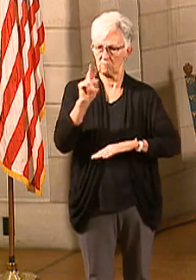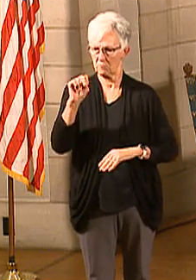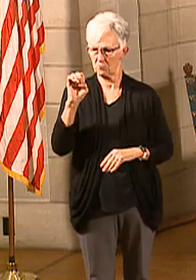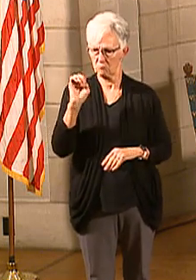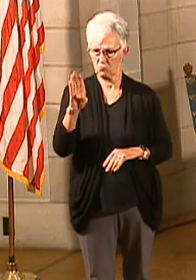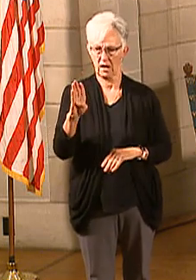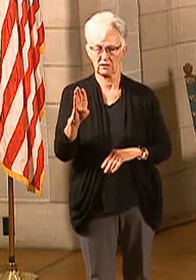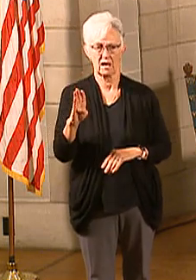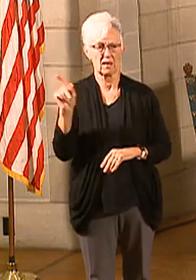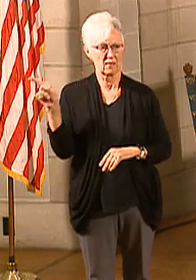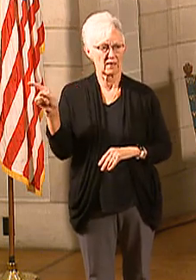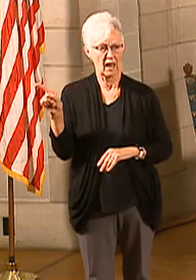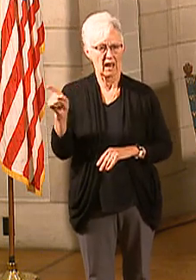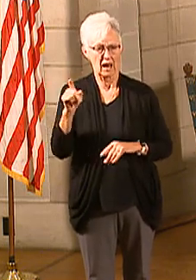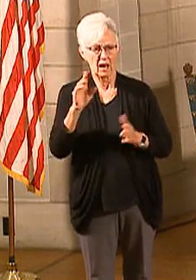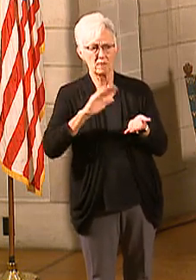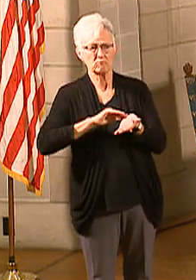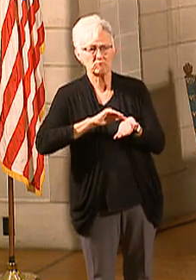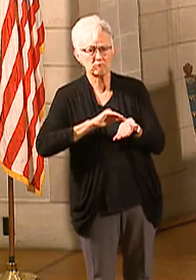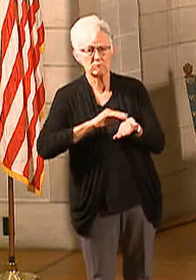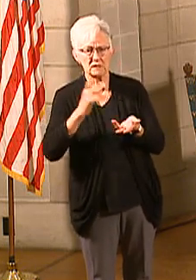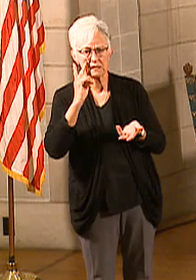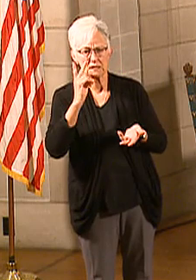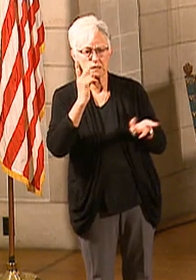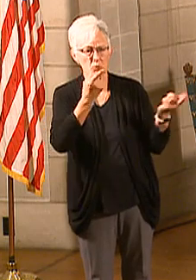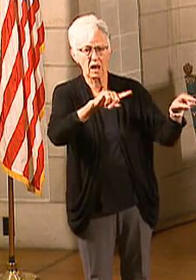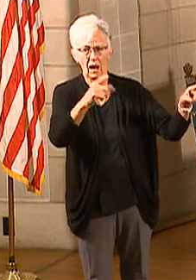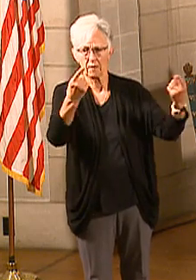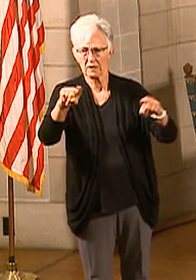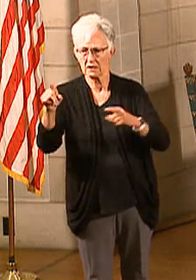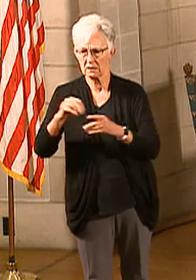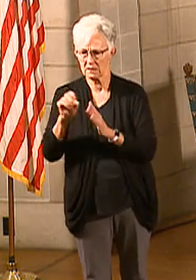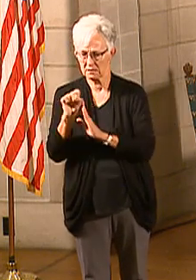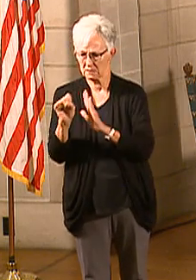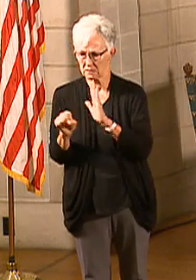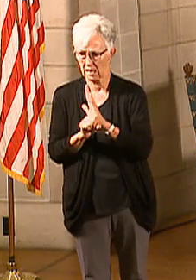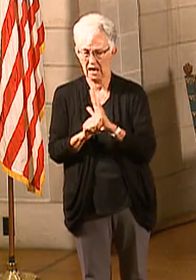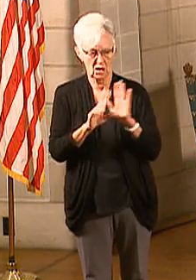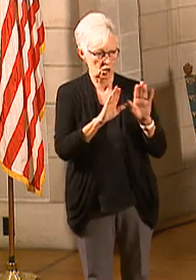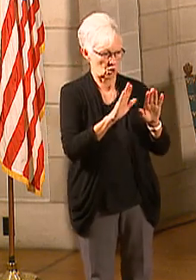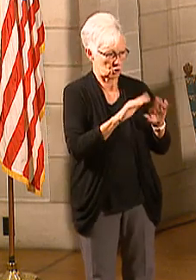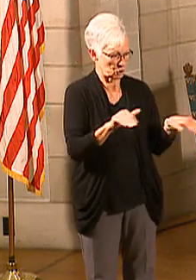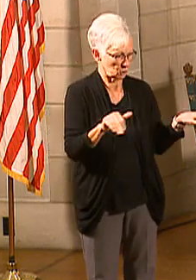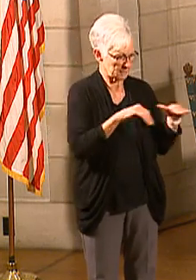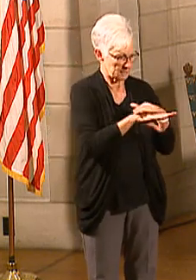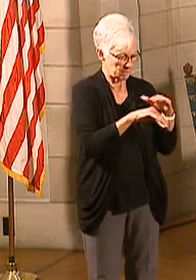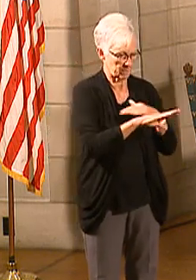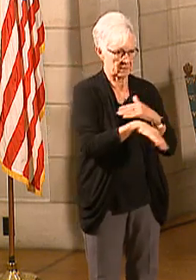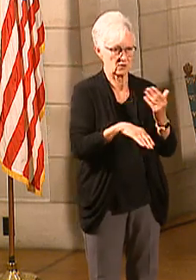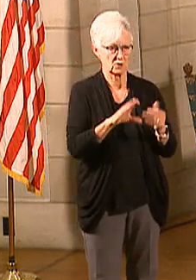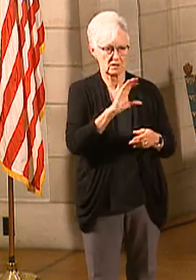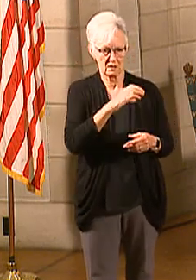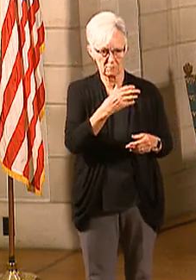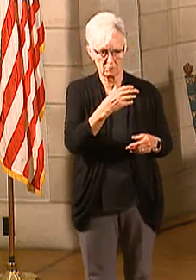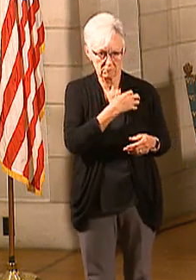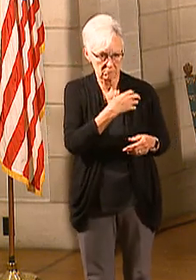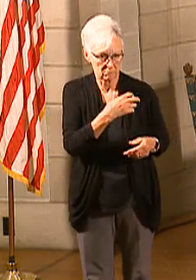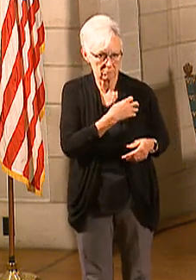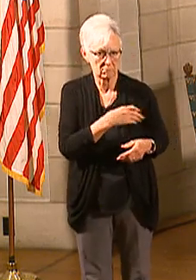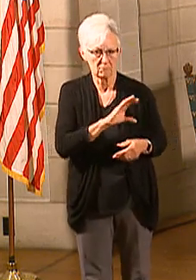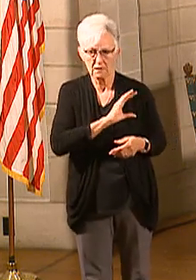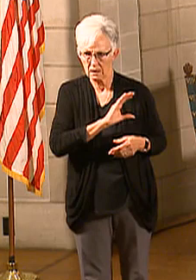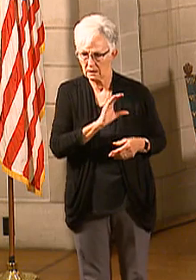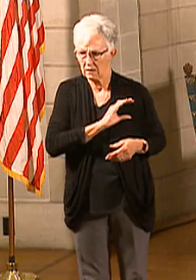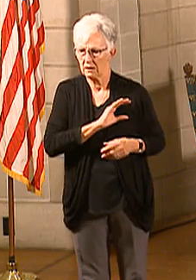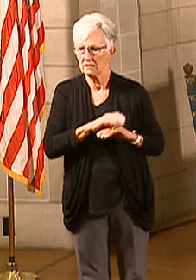on what's happening across our state, to the Children's Commission, to our courts, to law enforcement. It really is this